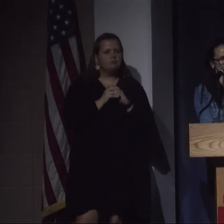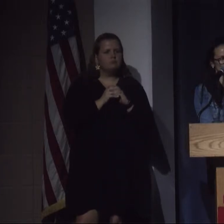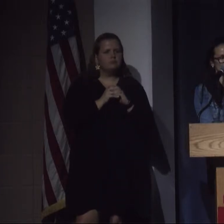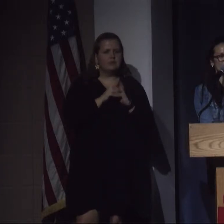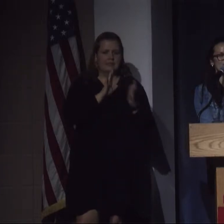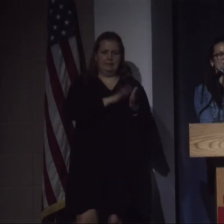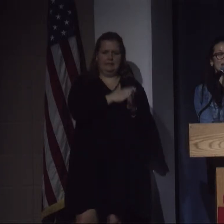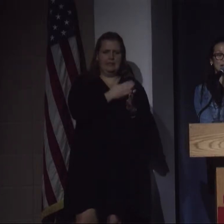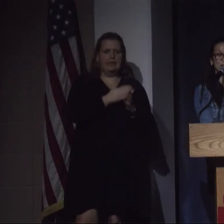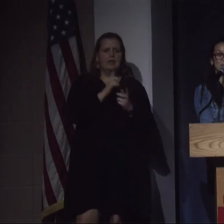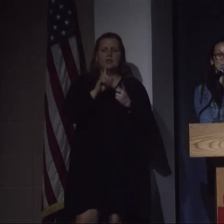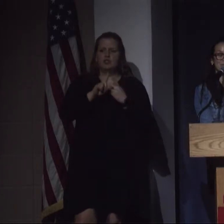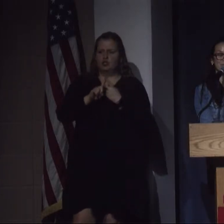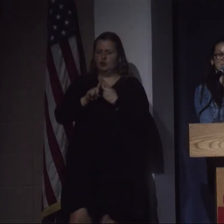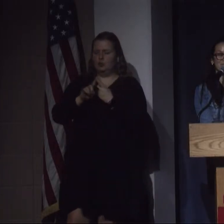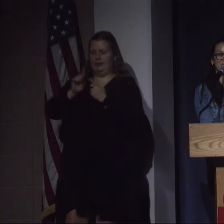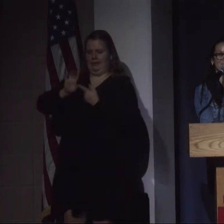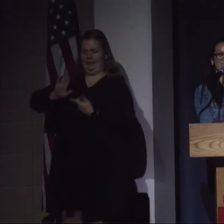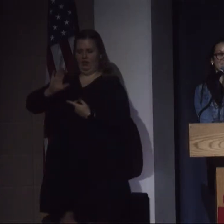singing to his shadow.